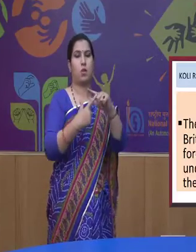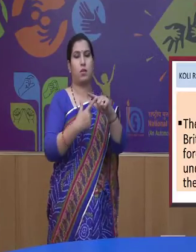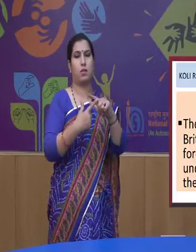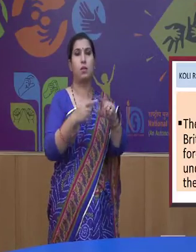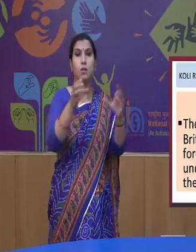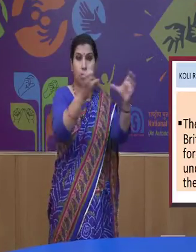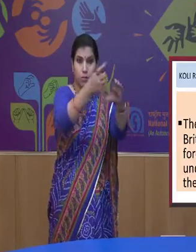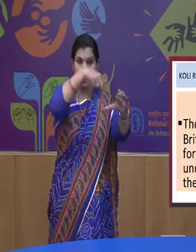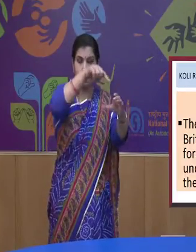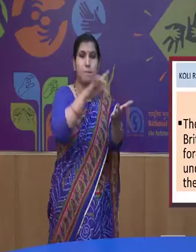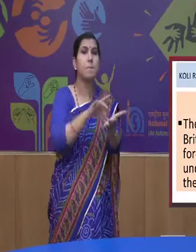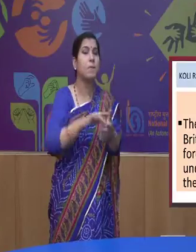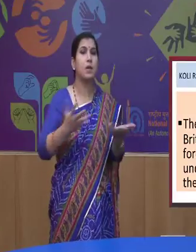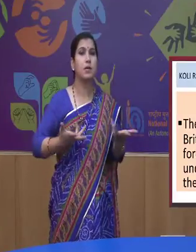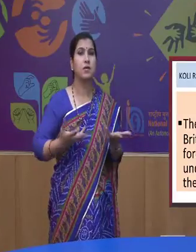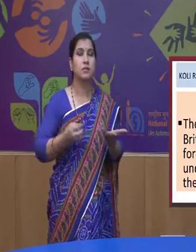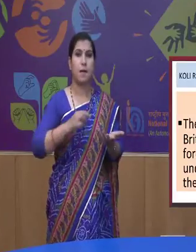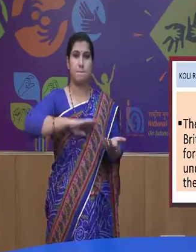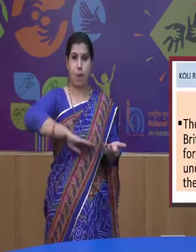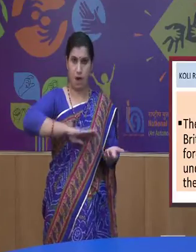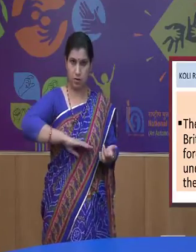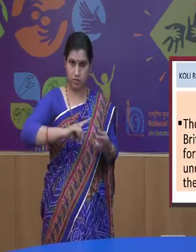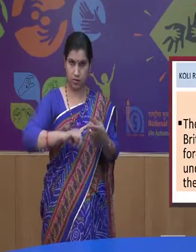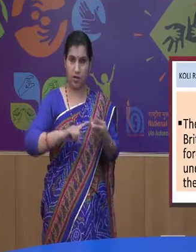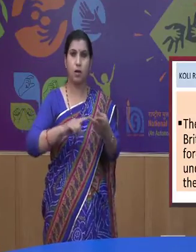Kolis lived in the place Maharashtra and Gujarat.